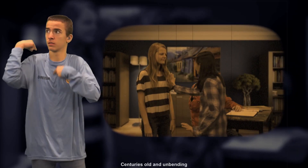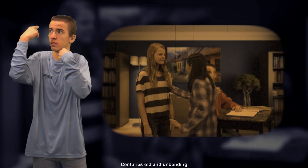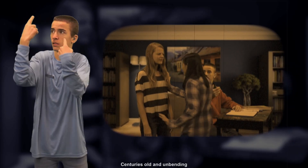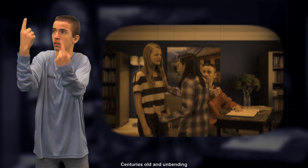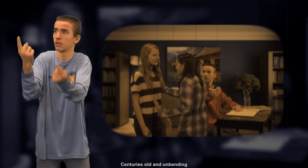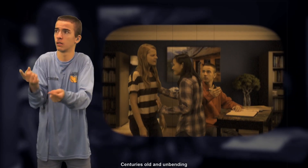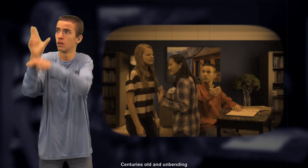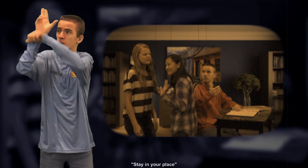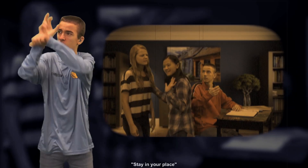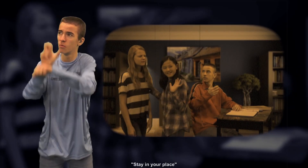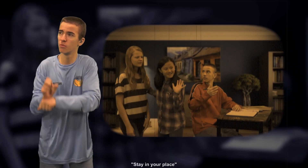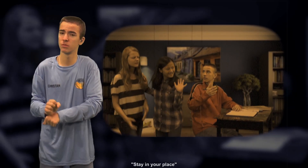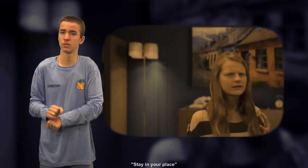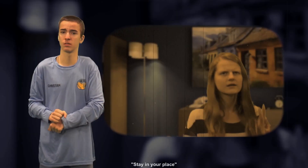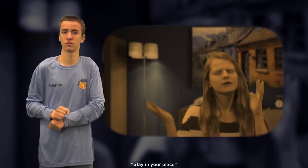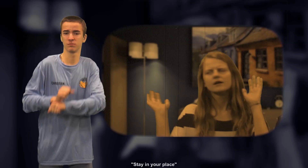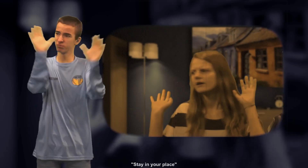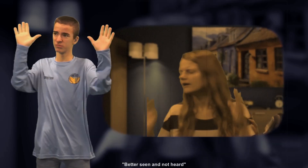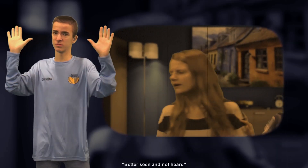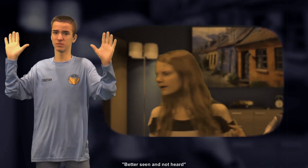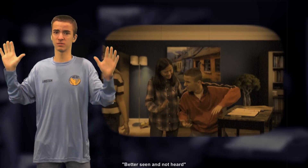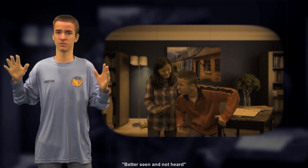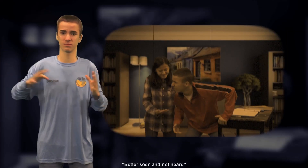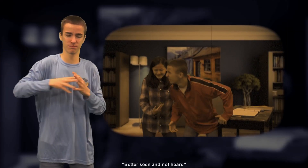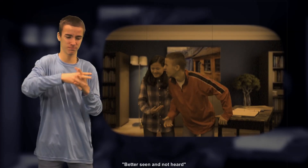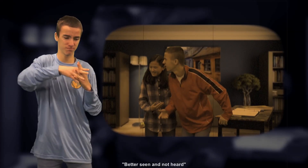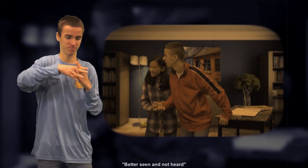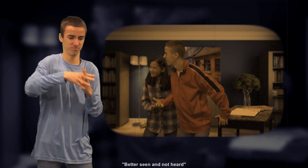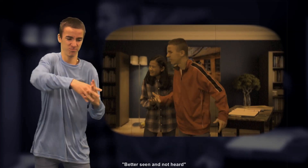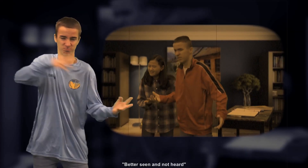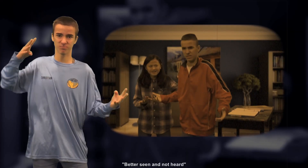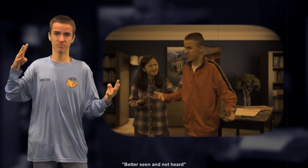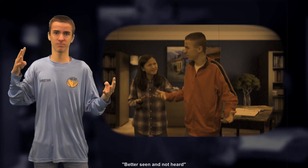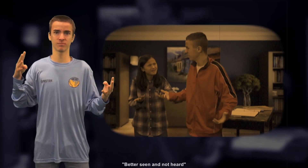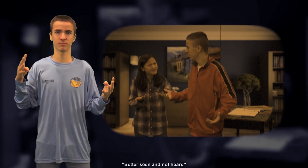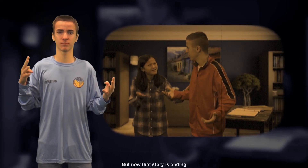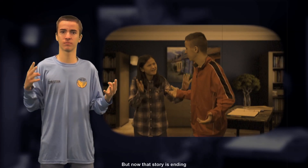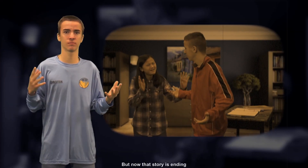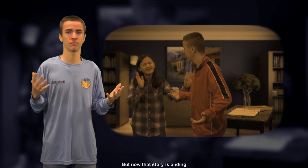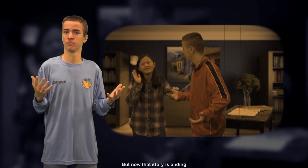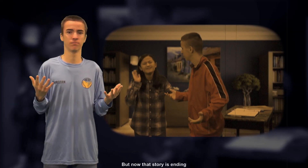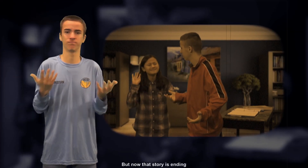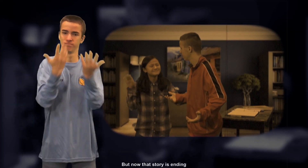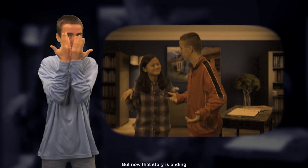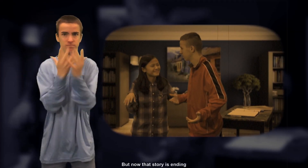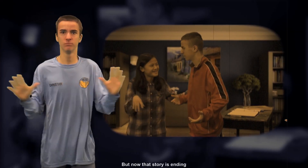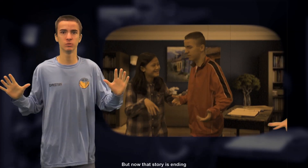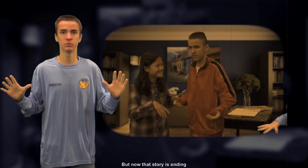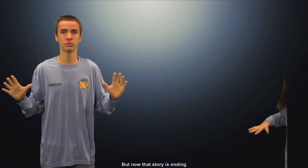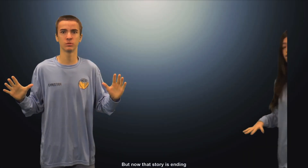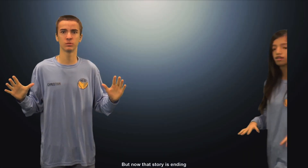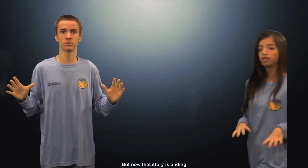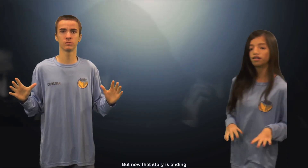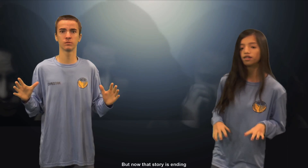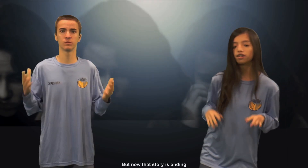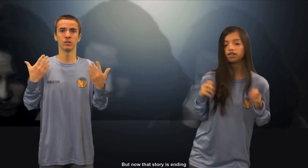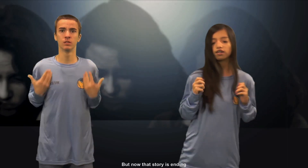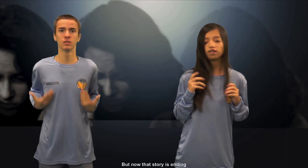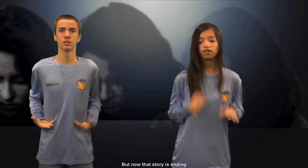Staying your place better seen and not heard Well now that story is ending